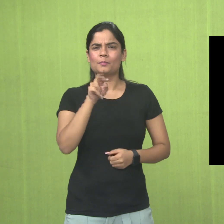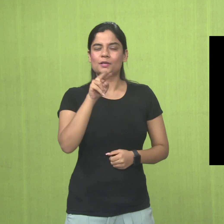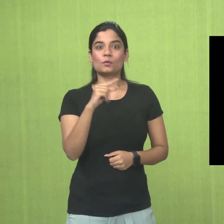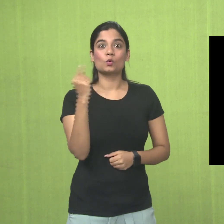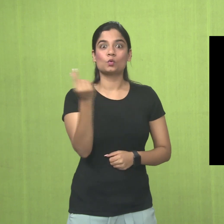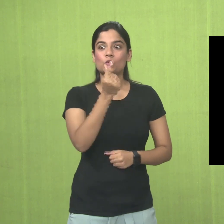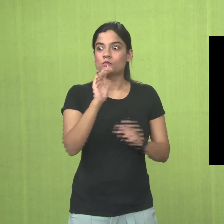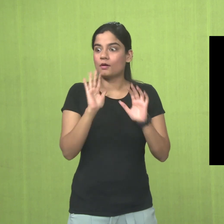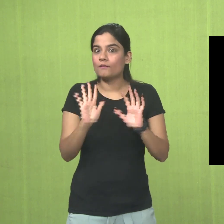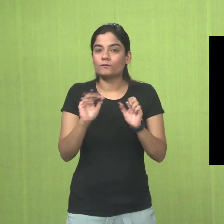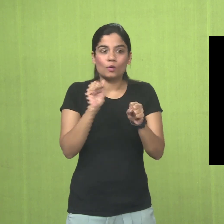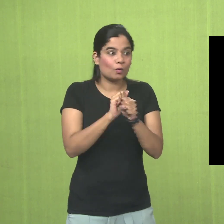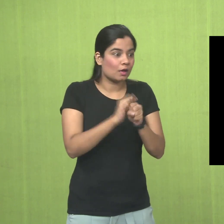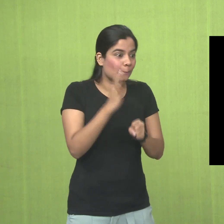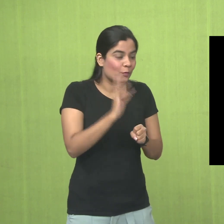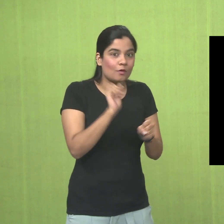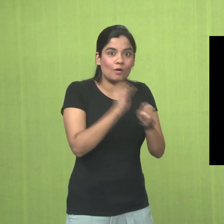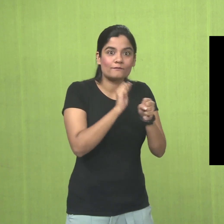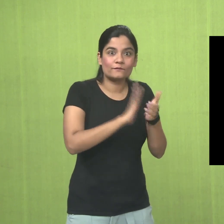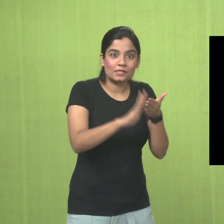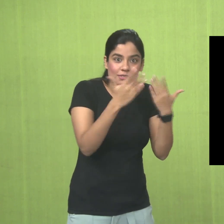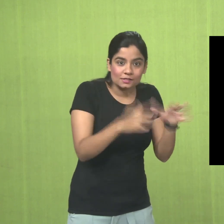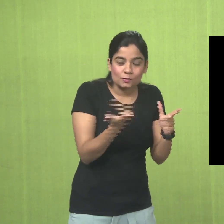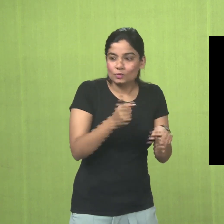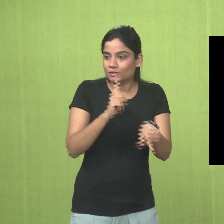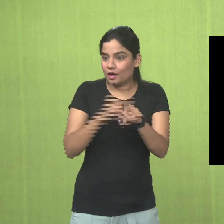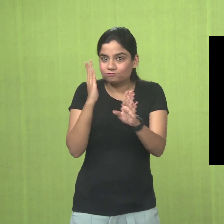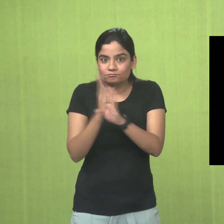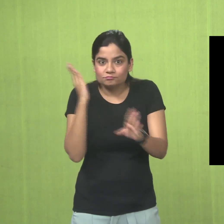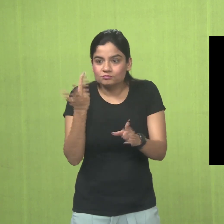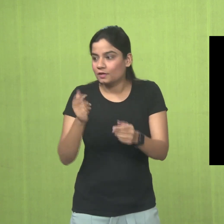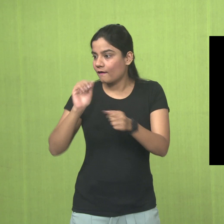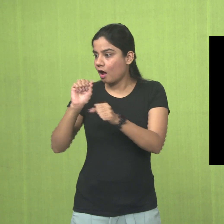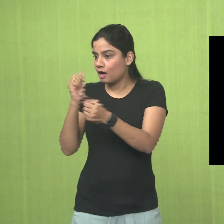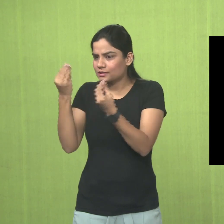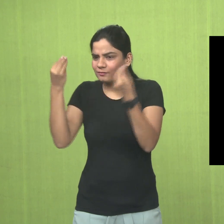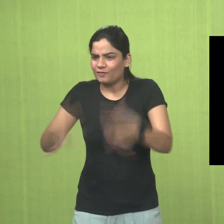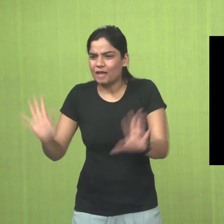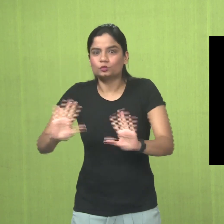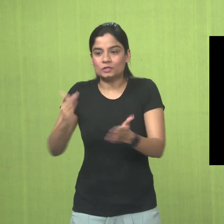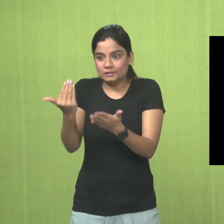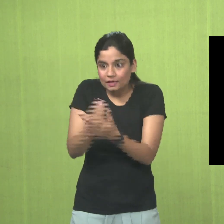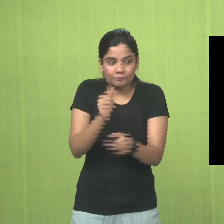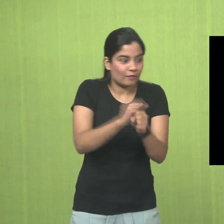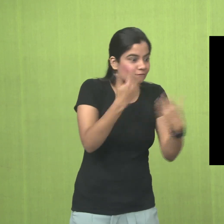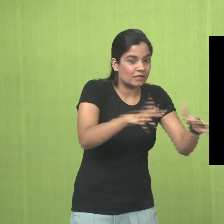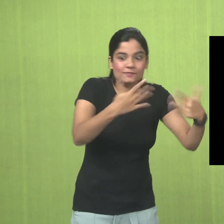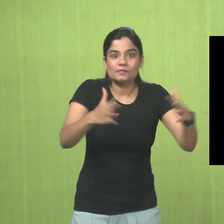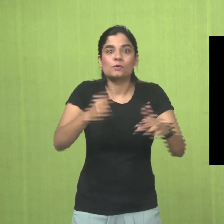making practical and effective use of something, like saving time and not wasting